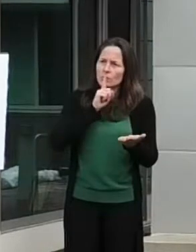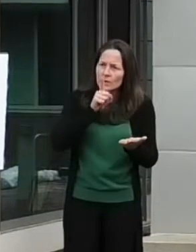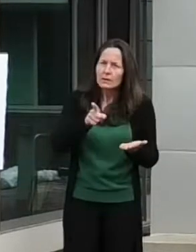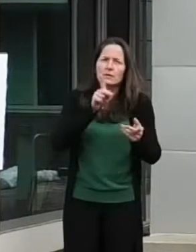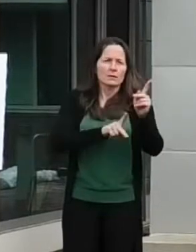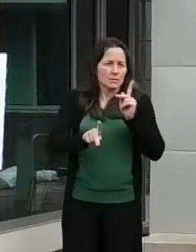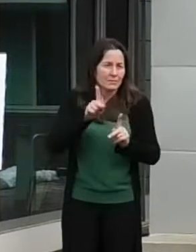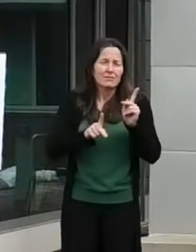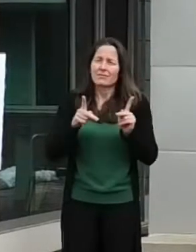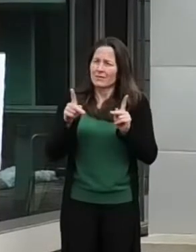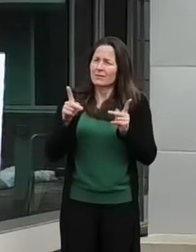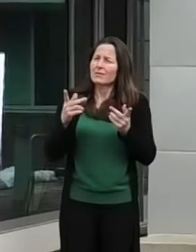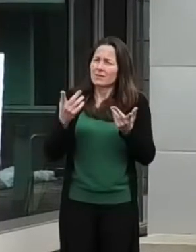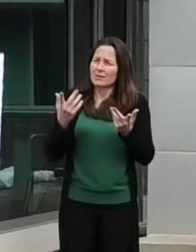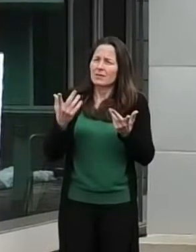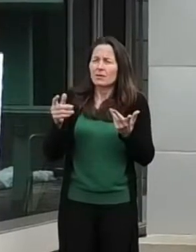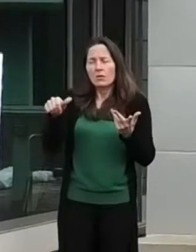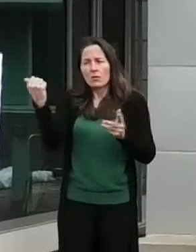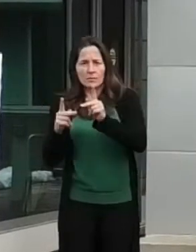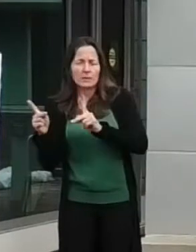be remembered.